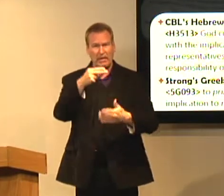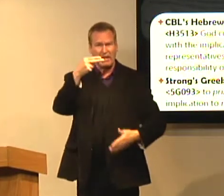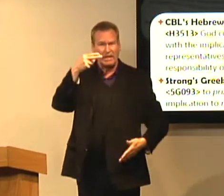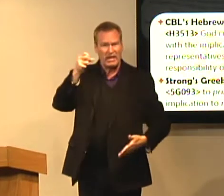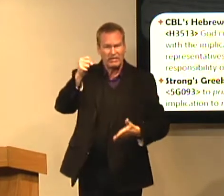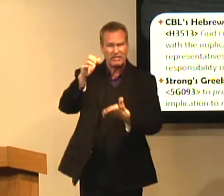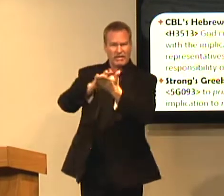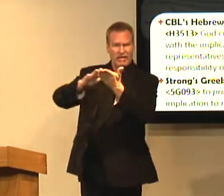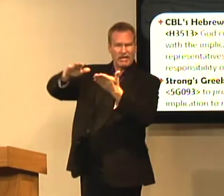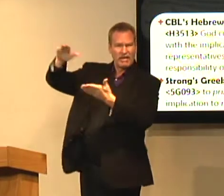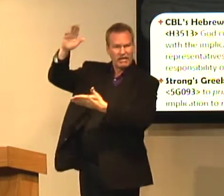rebelling